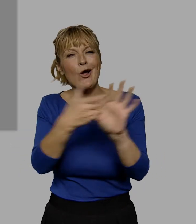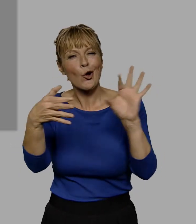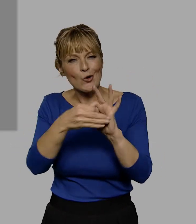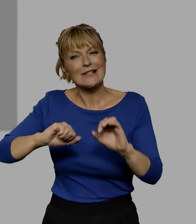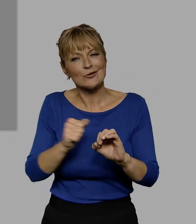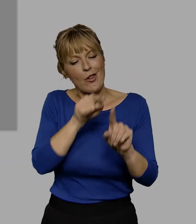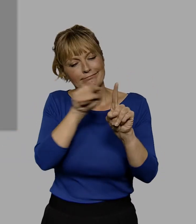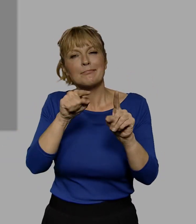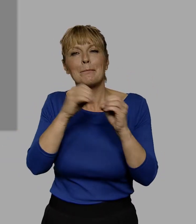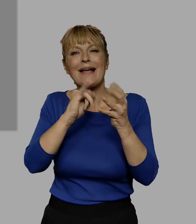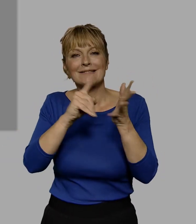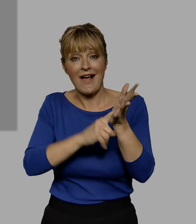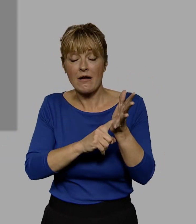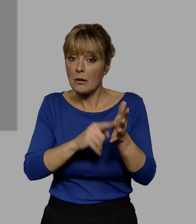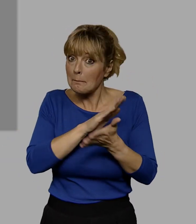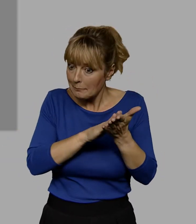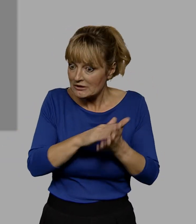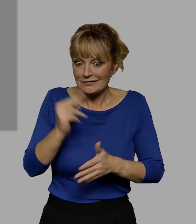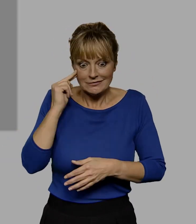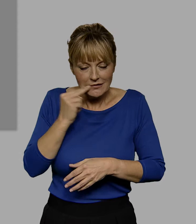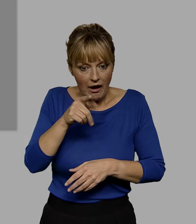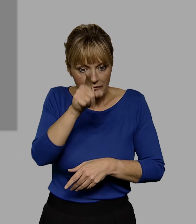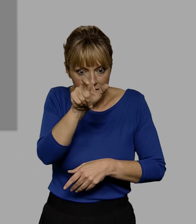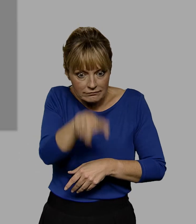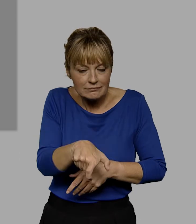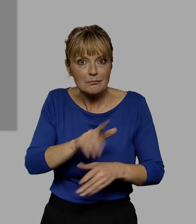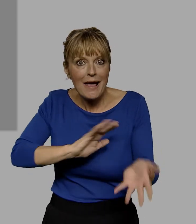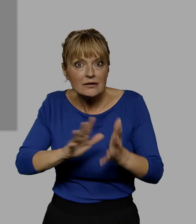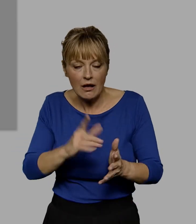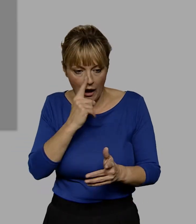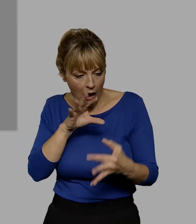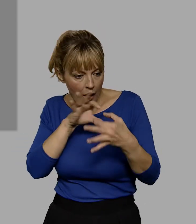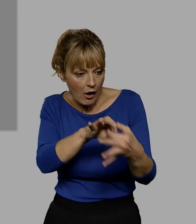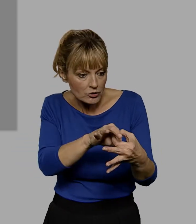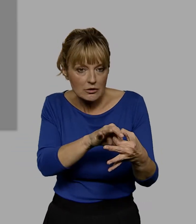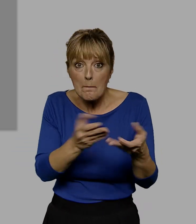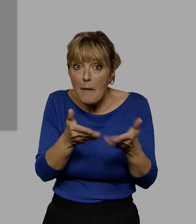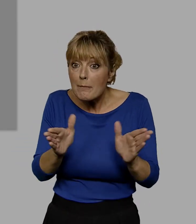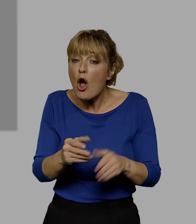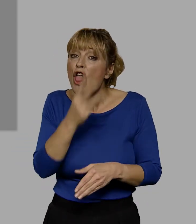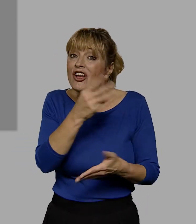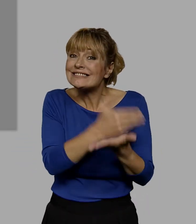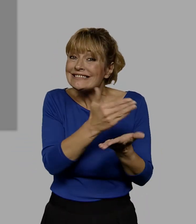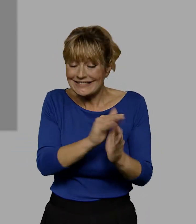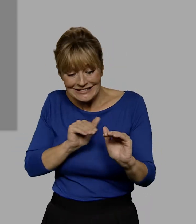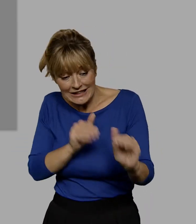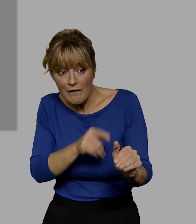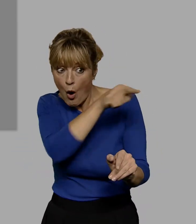Contact Scotland-BSL, which allows BSL users to contact public and third sector services, and for these services to